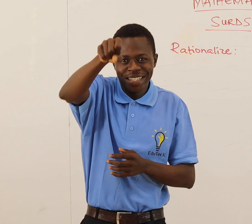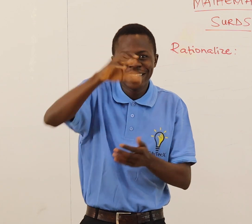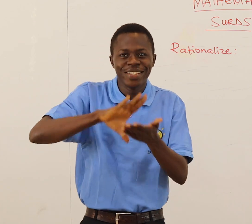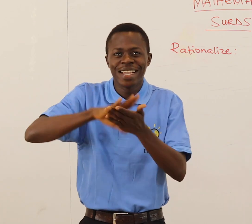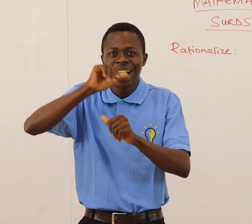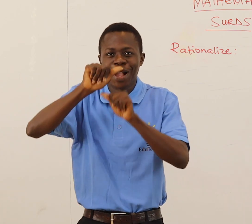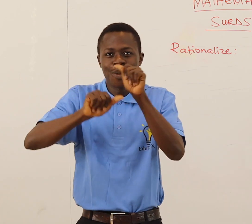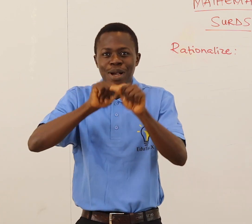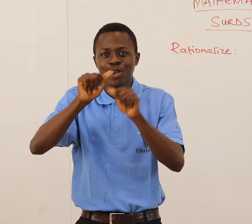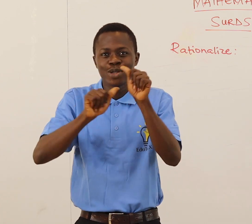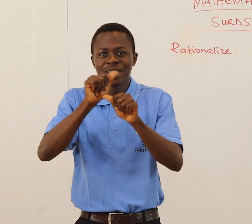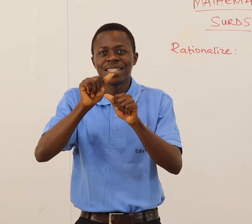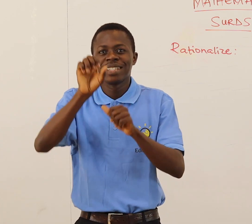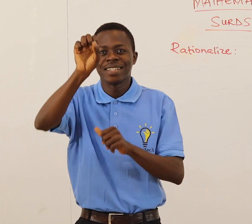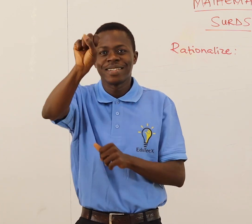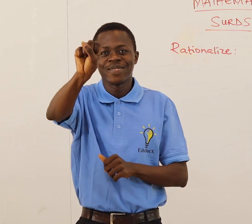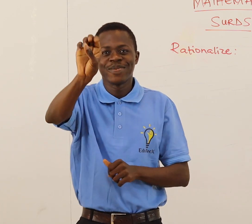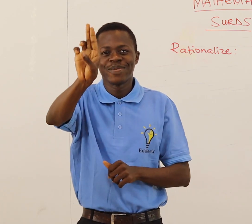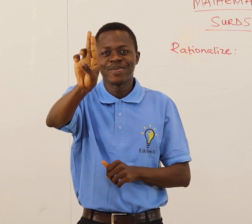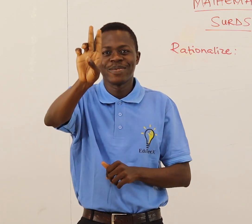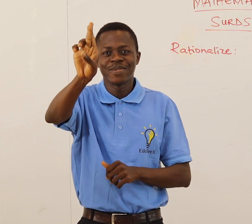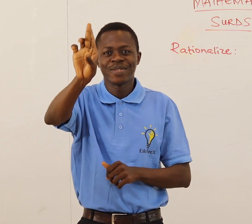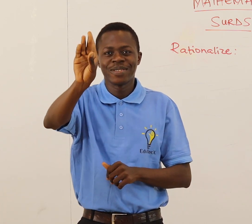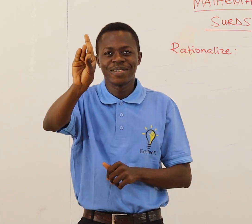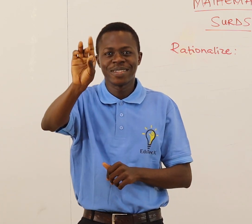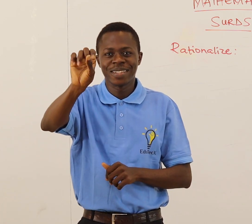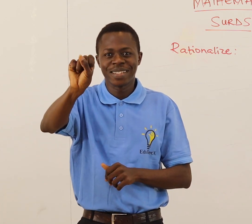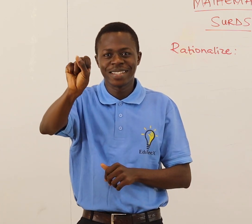Yes, we are going to discuss surds,